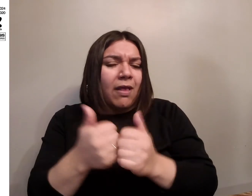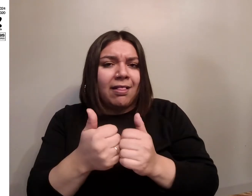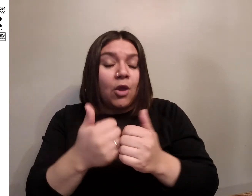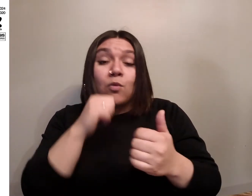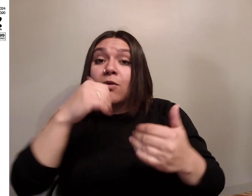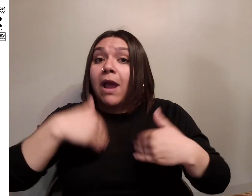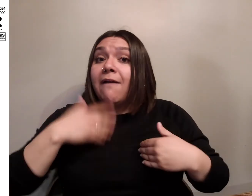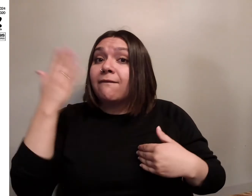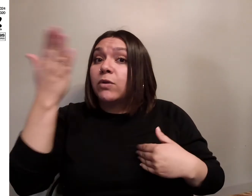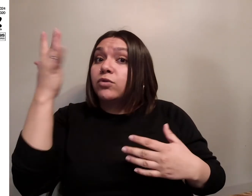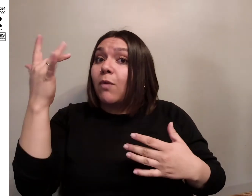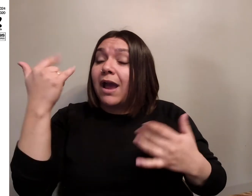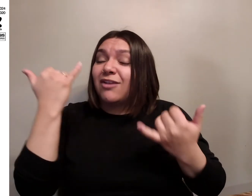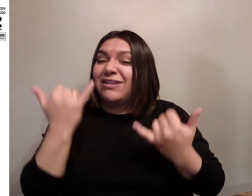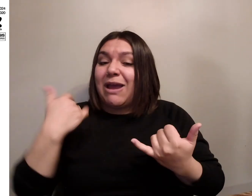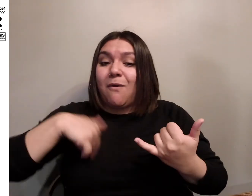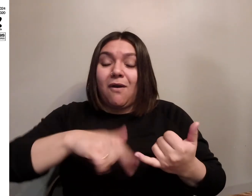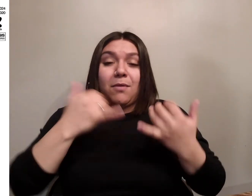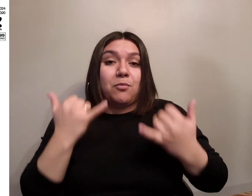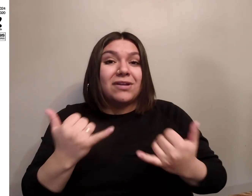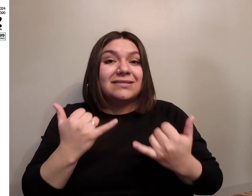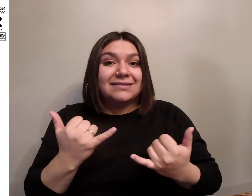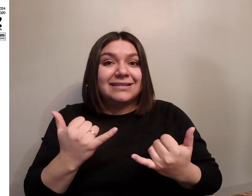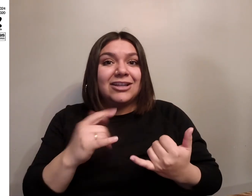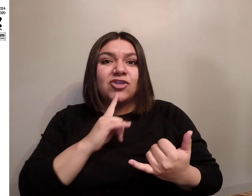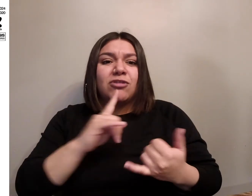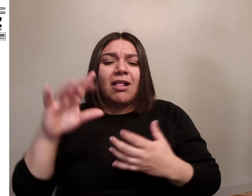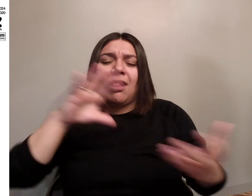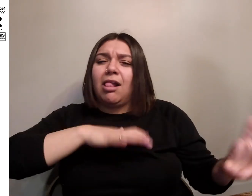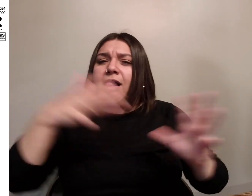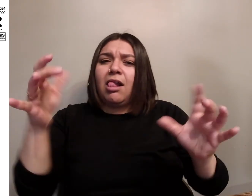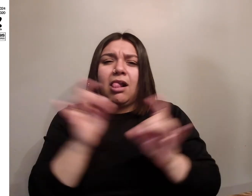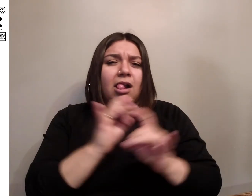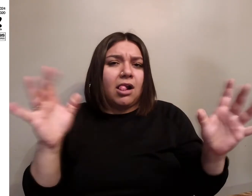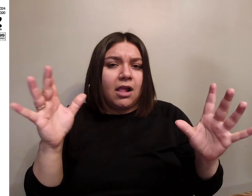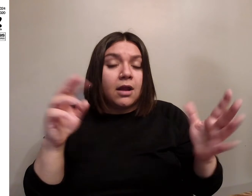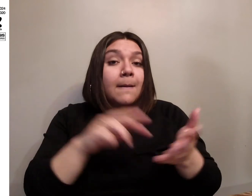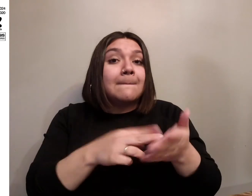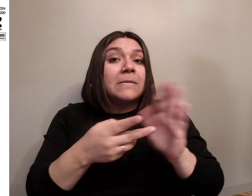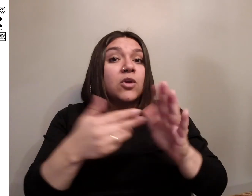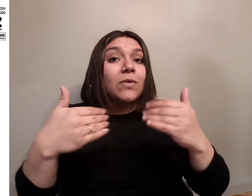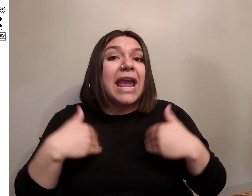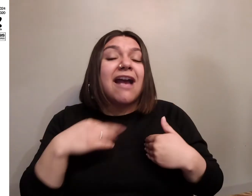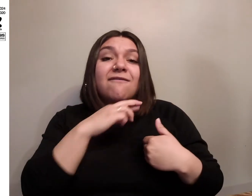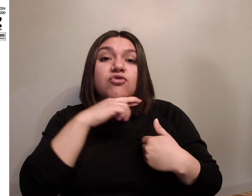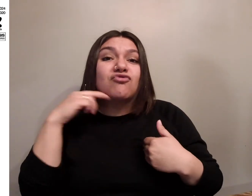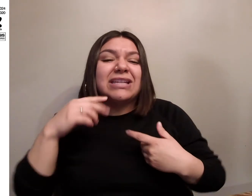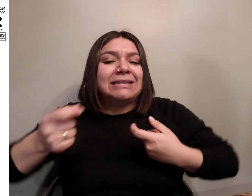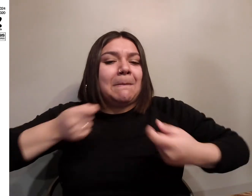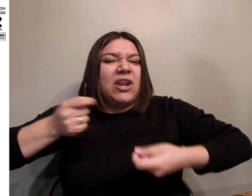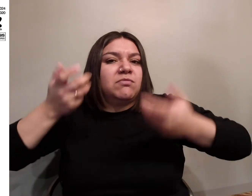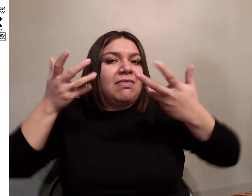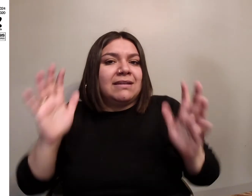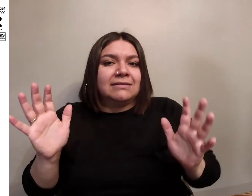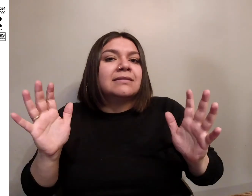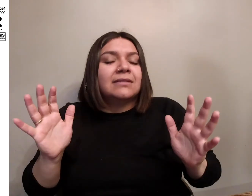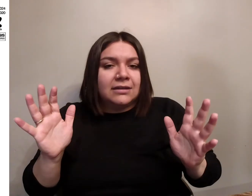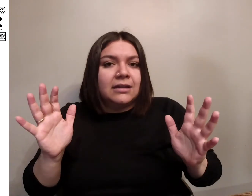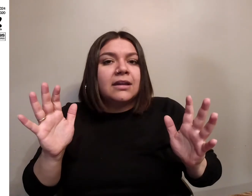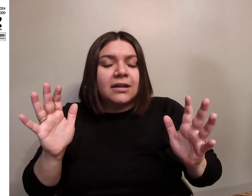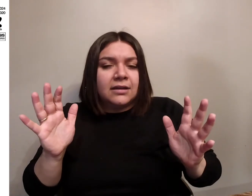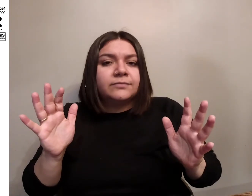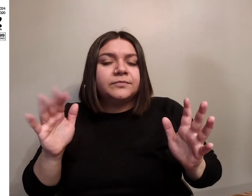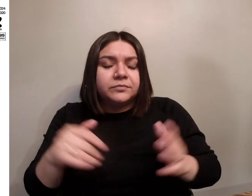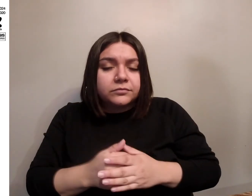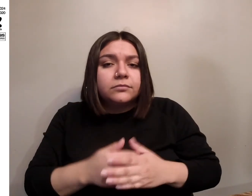insufficient now to stand on. We have no future because our present is too volatile. We have